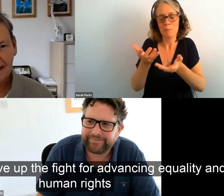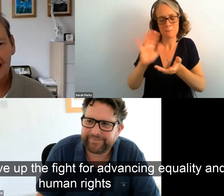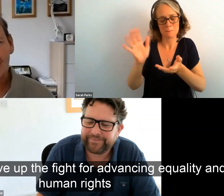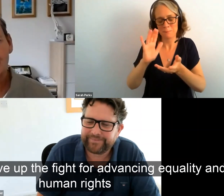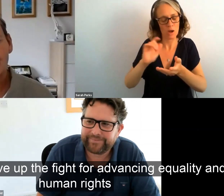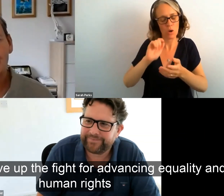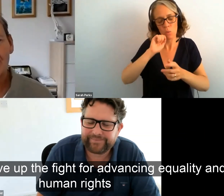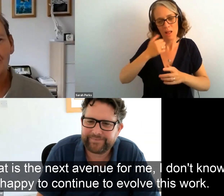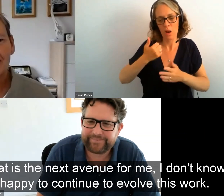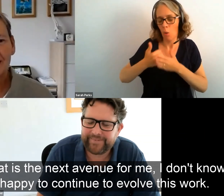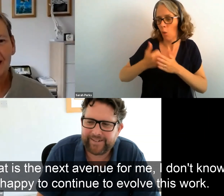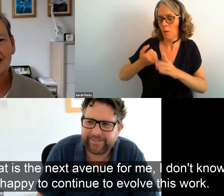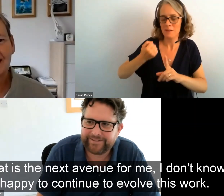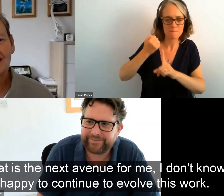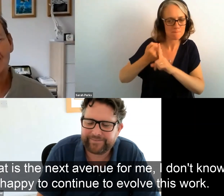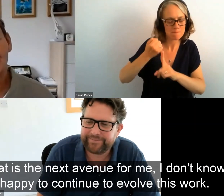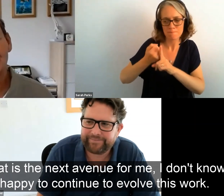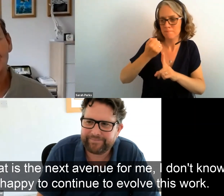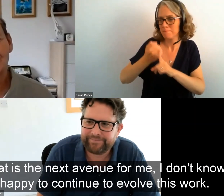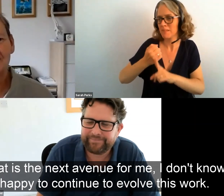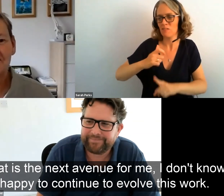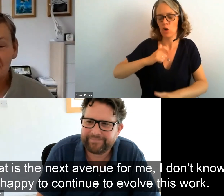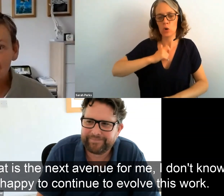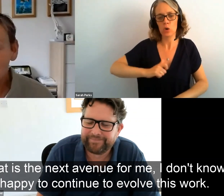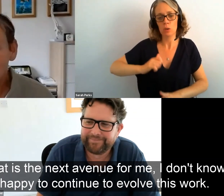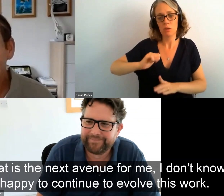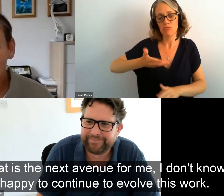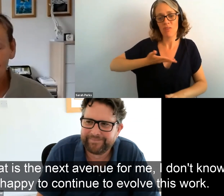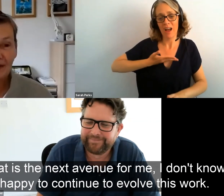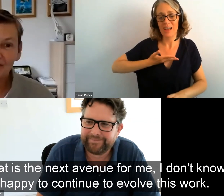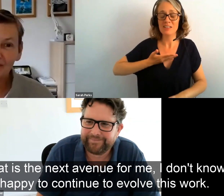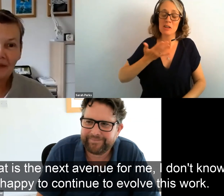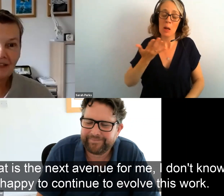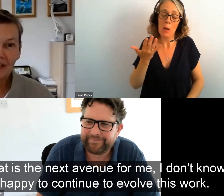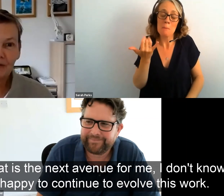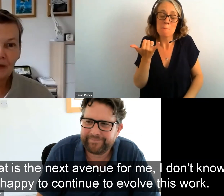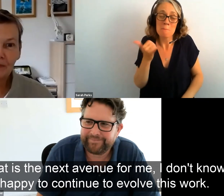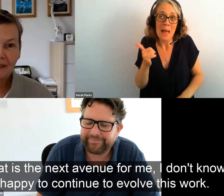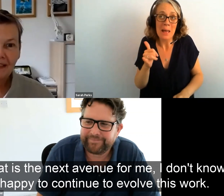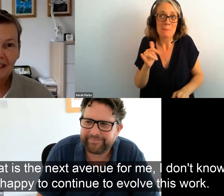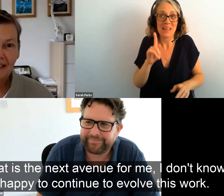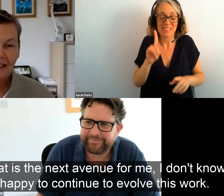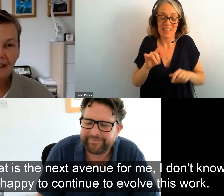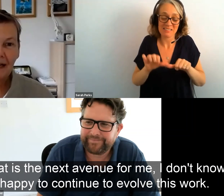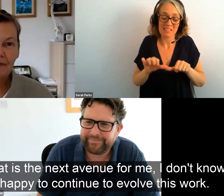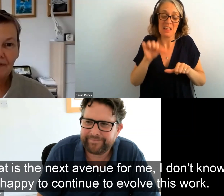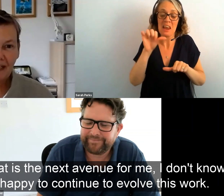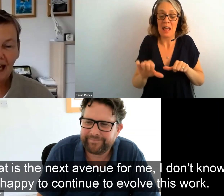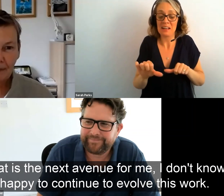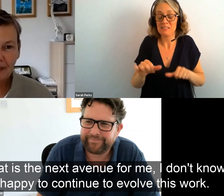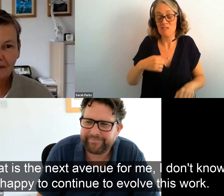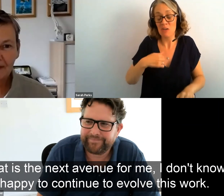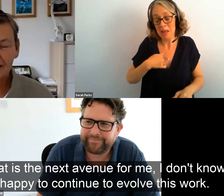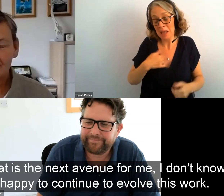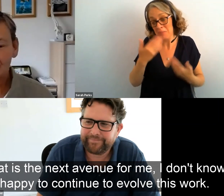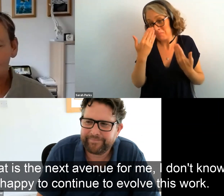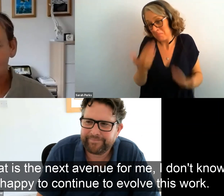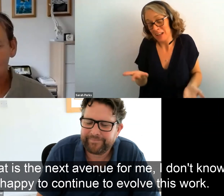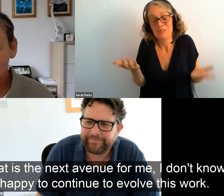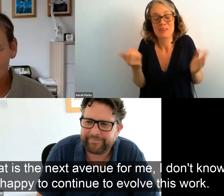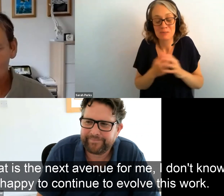and human rights. And so maybe that is the next avenue for me. I don't know. I'll be very